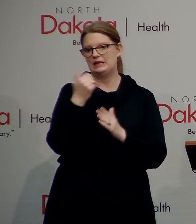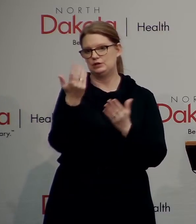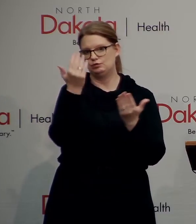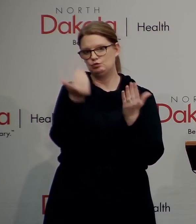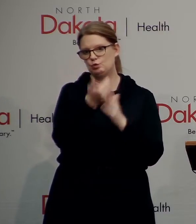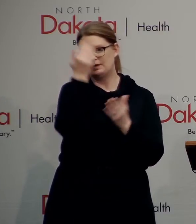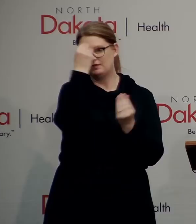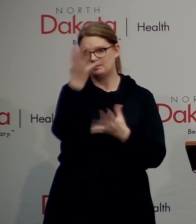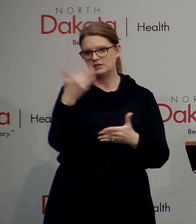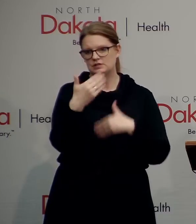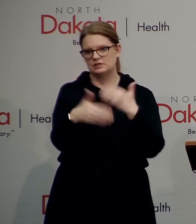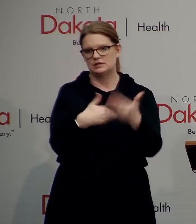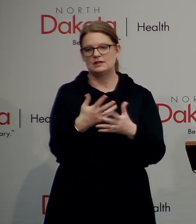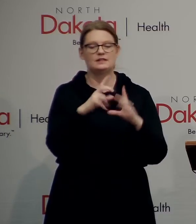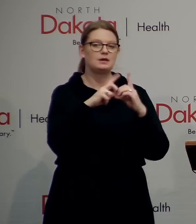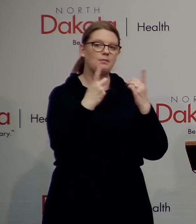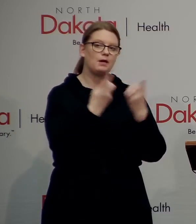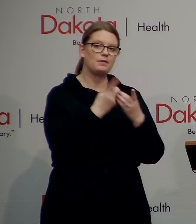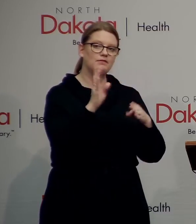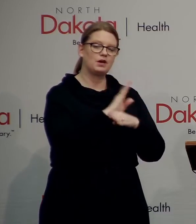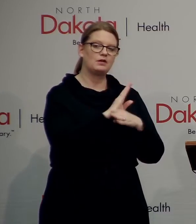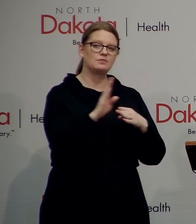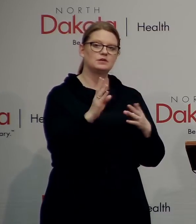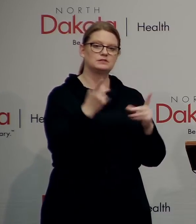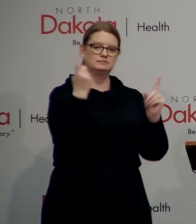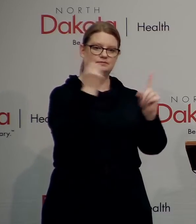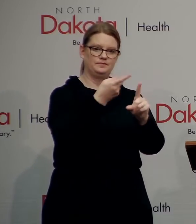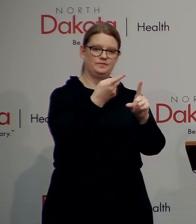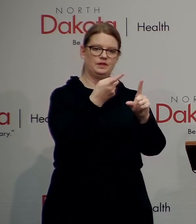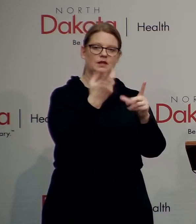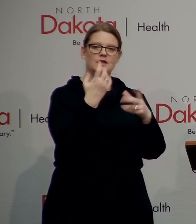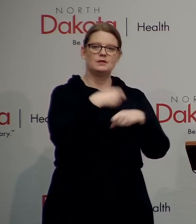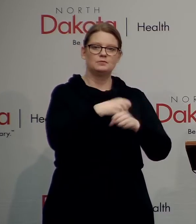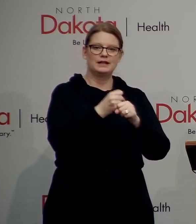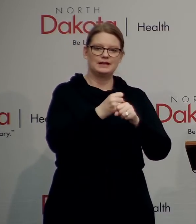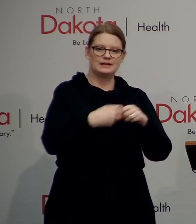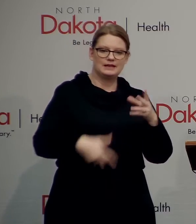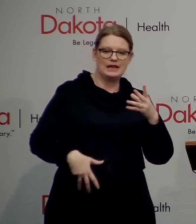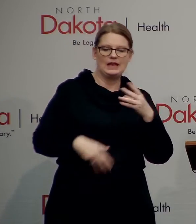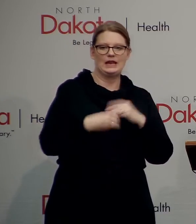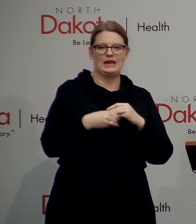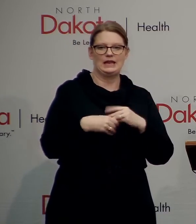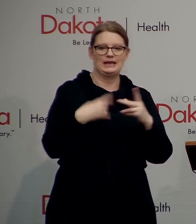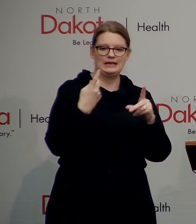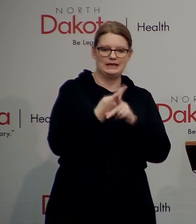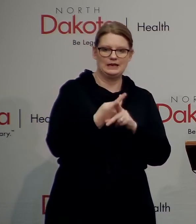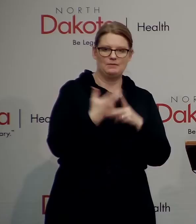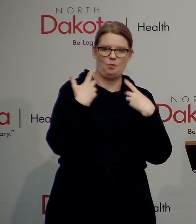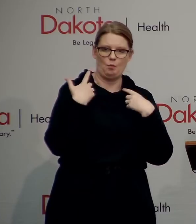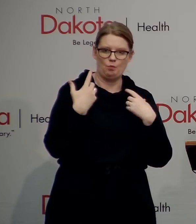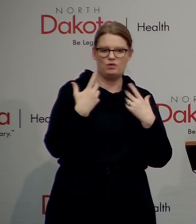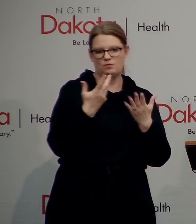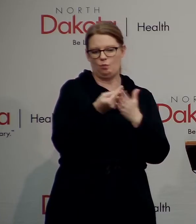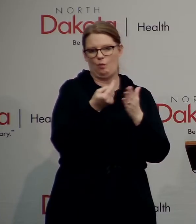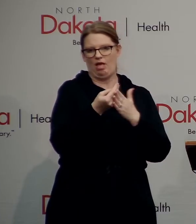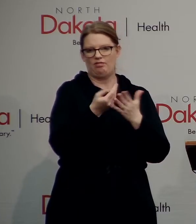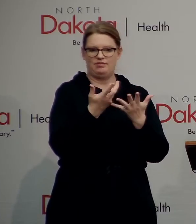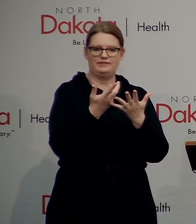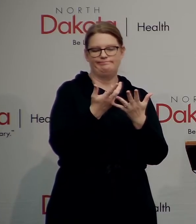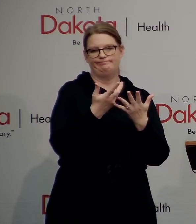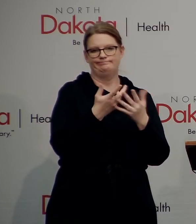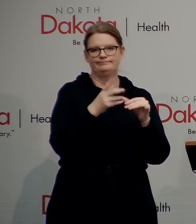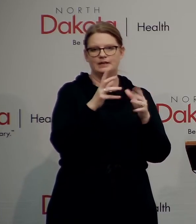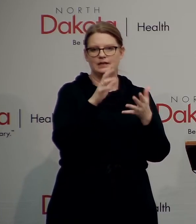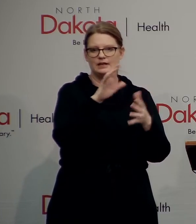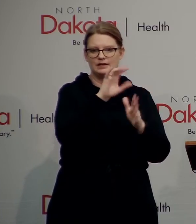develop. At the Department of Commerce, our mission is to create and expand and retain wealth in our state. This mission